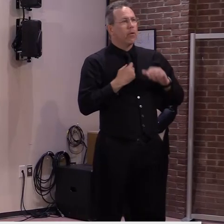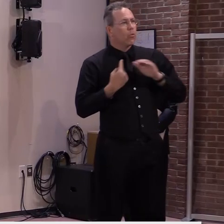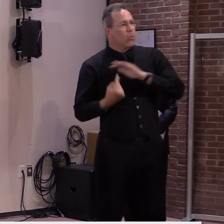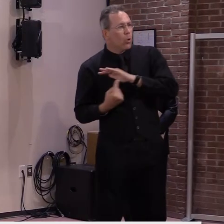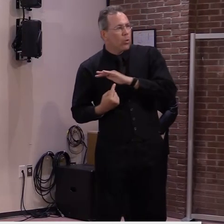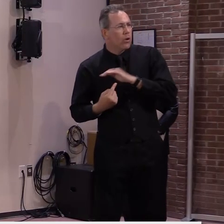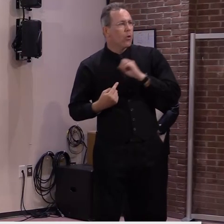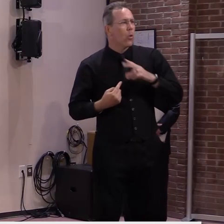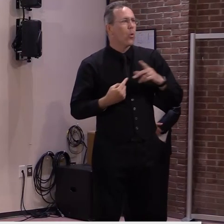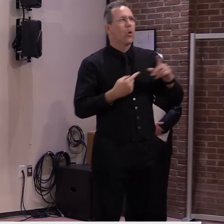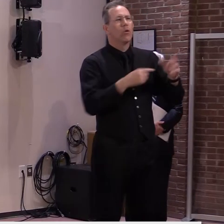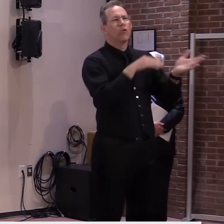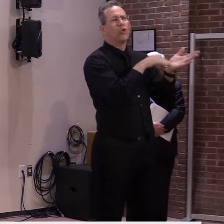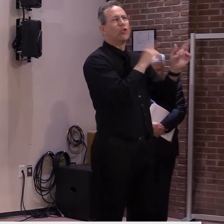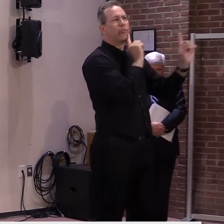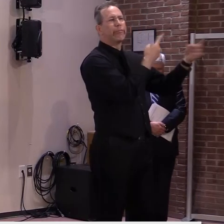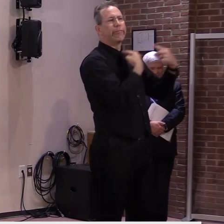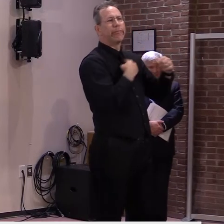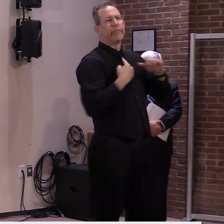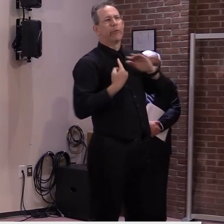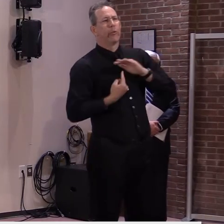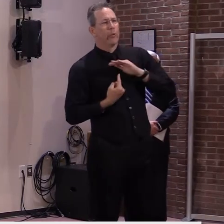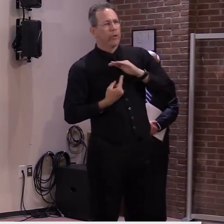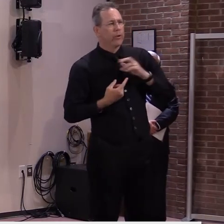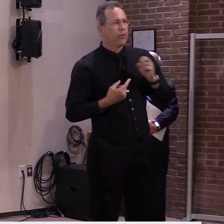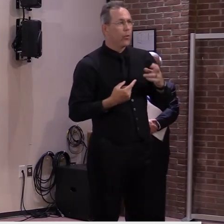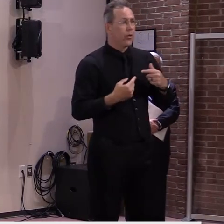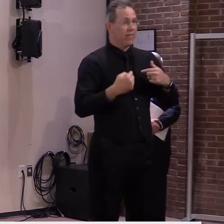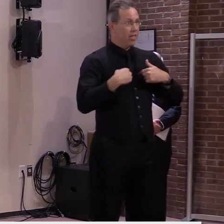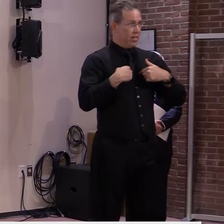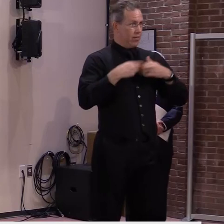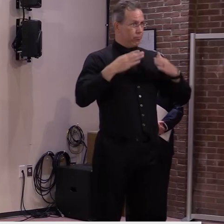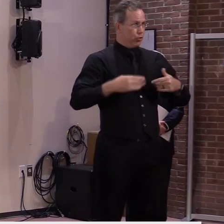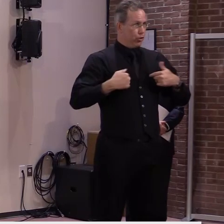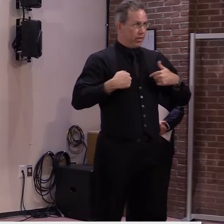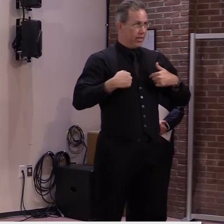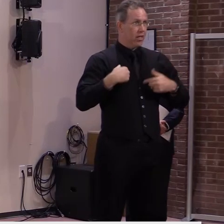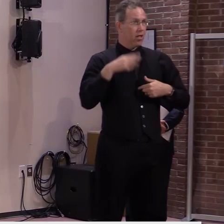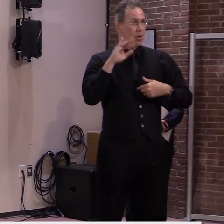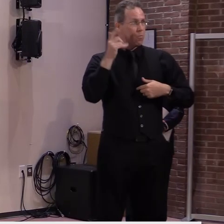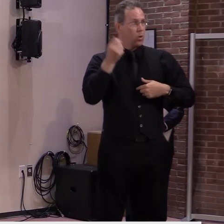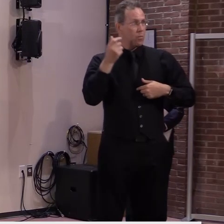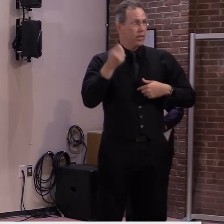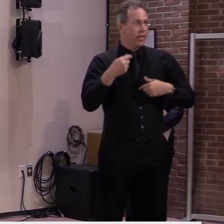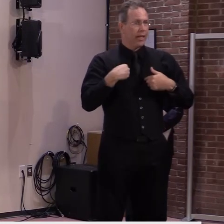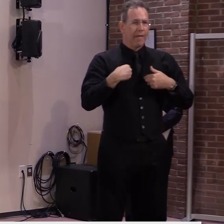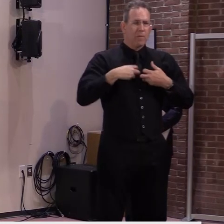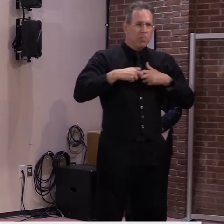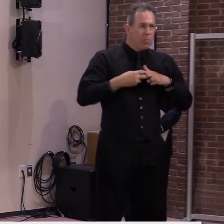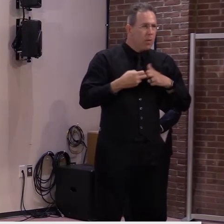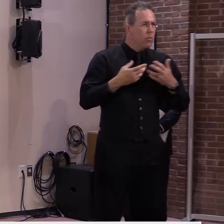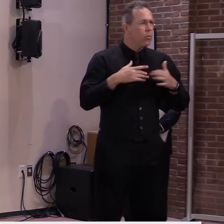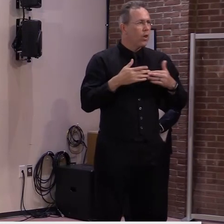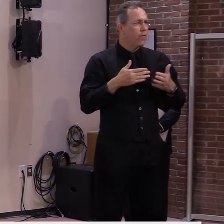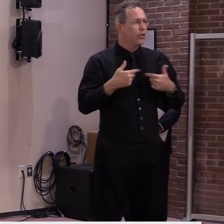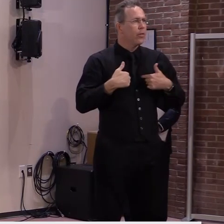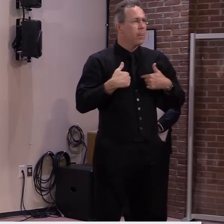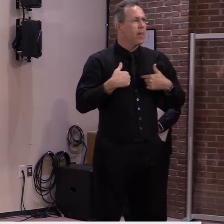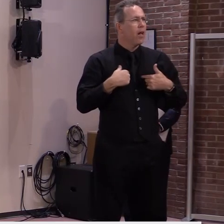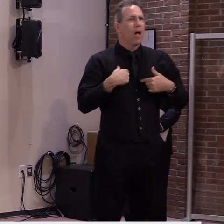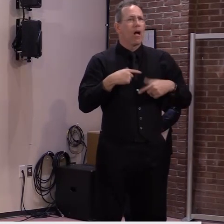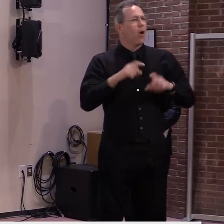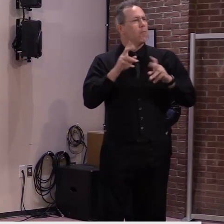quarantine, or if they have a medical condition that temporarily is removing them from the workplace.